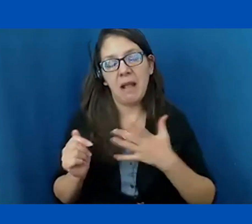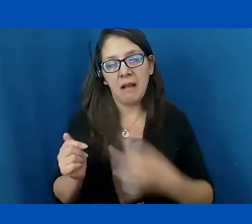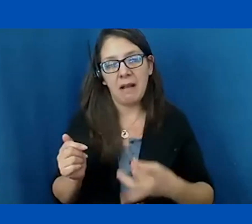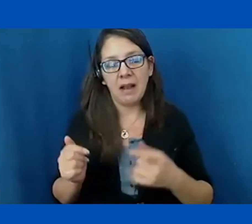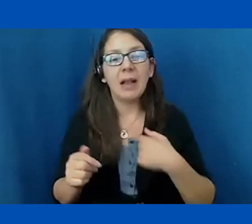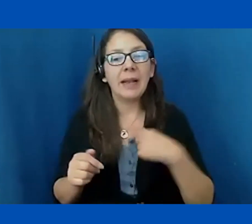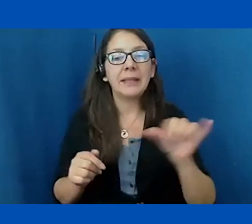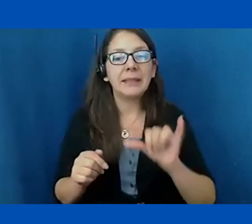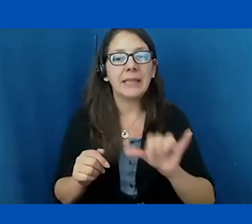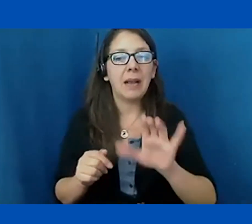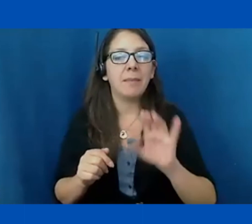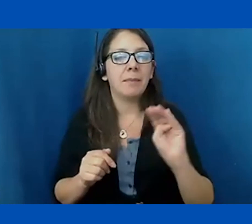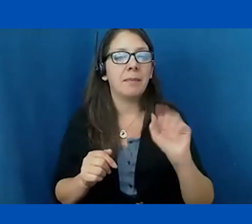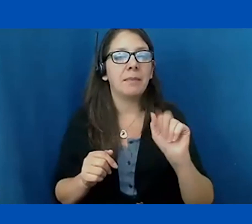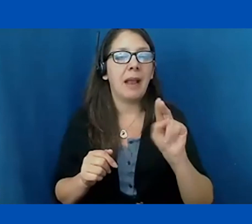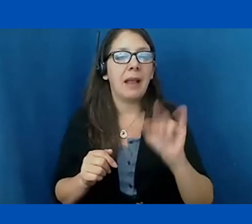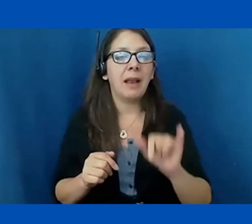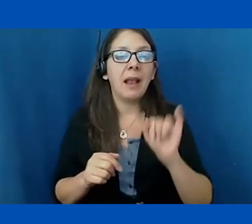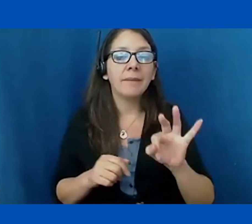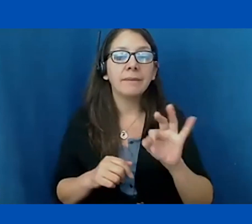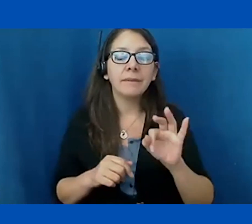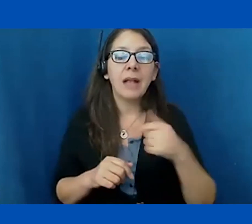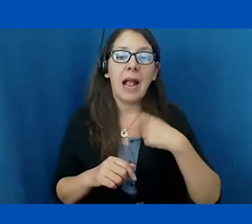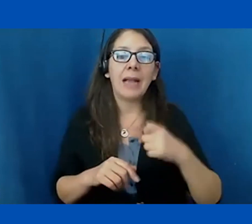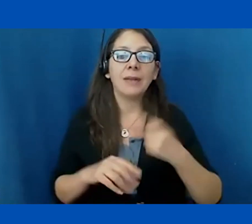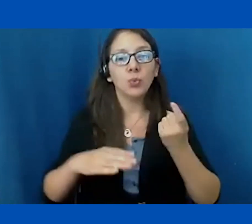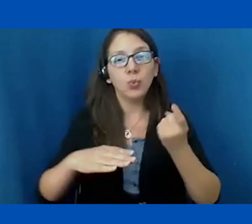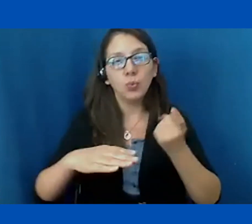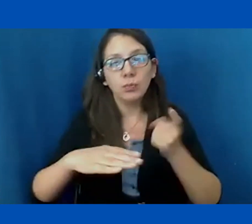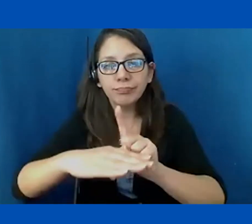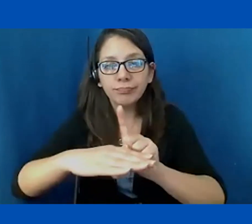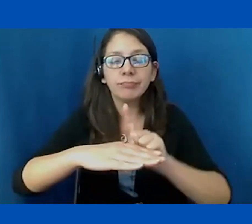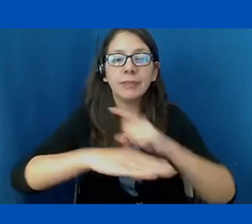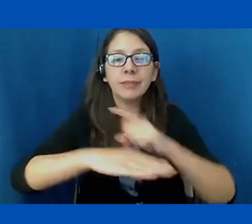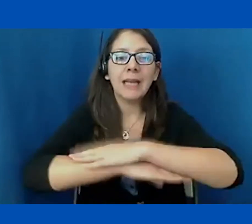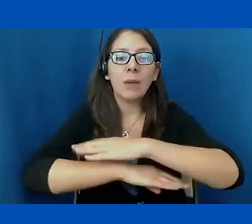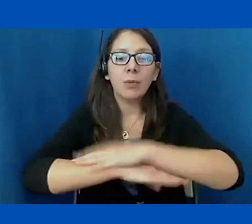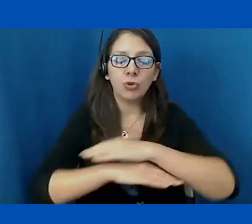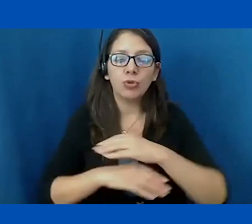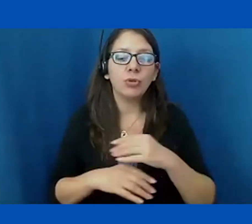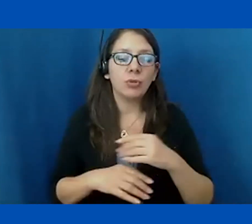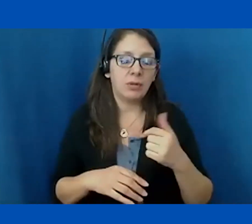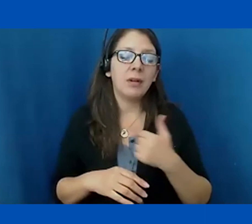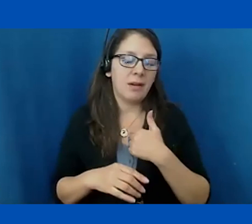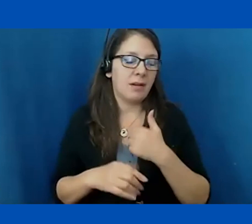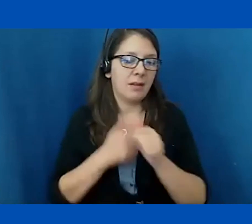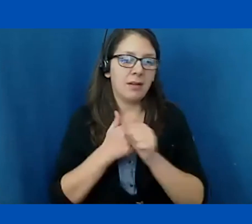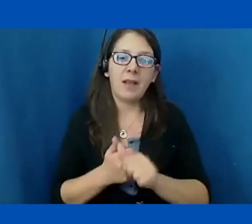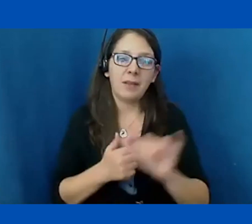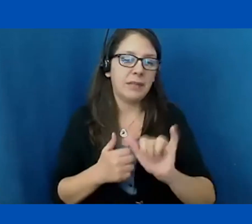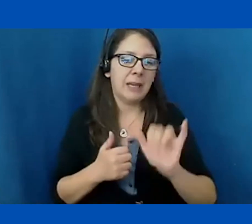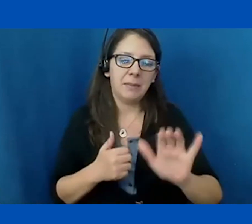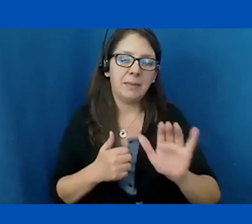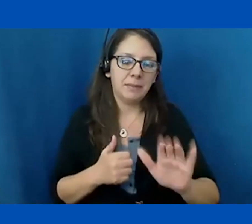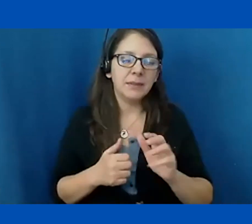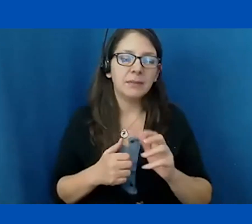where if it's a counter where I have to go to a counter, yeah, I do it exactly how he says it. I